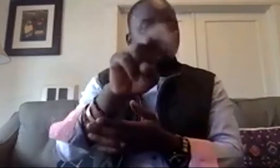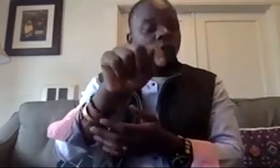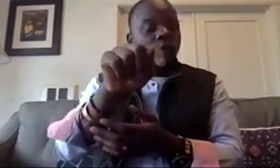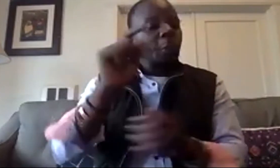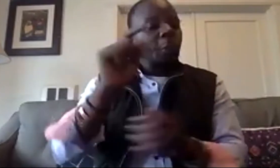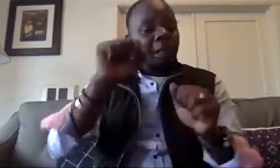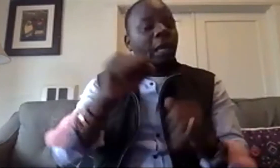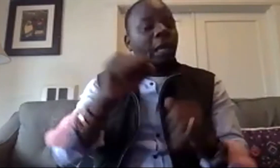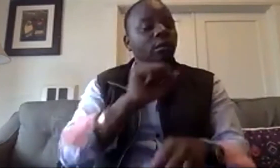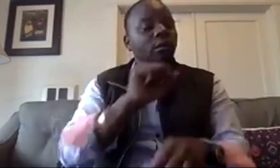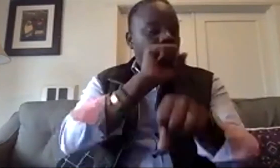in